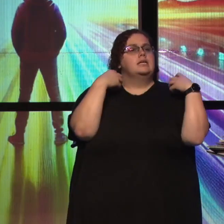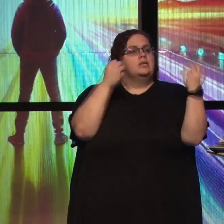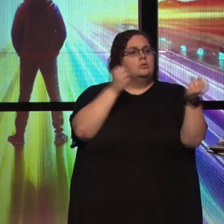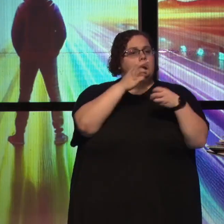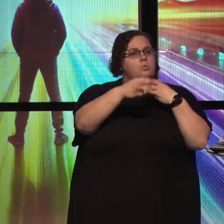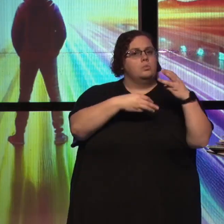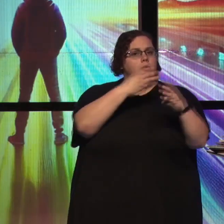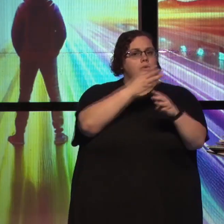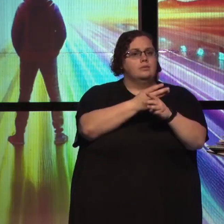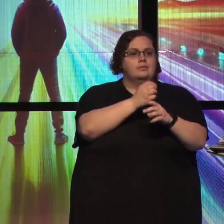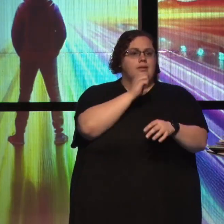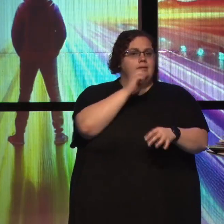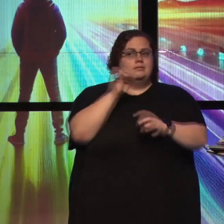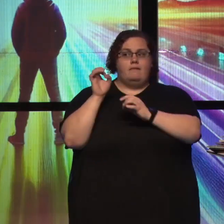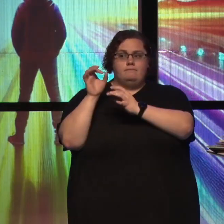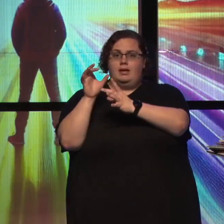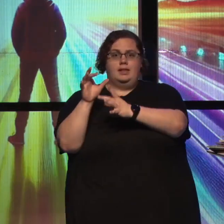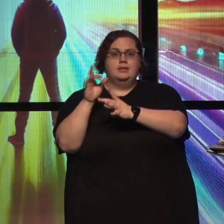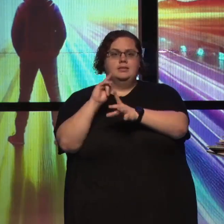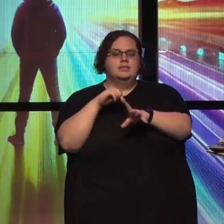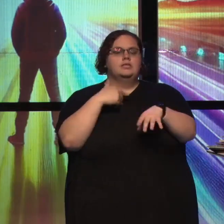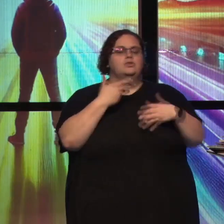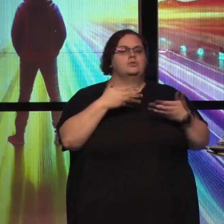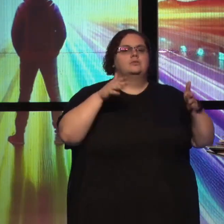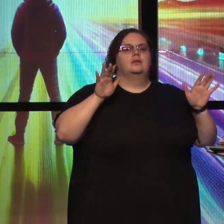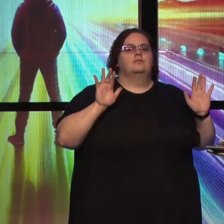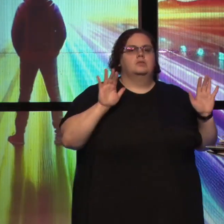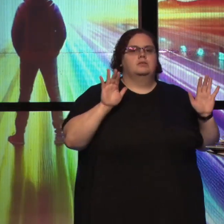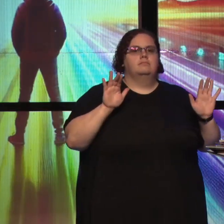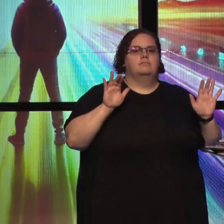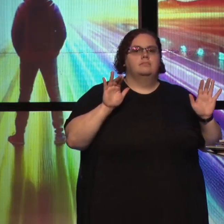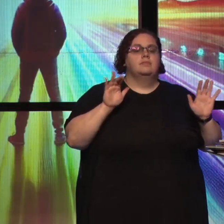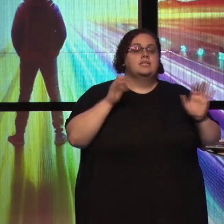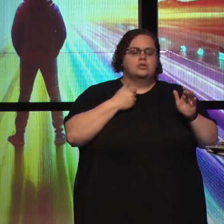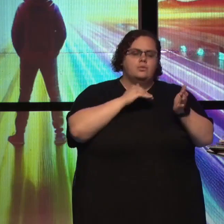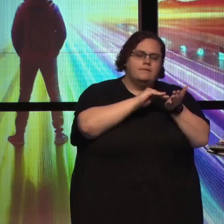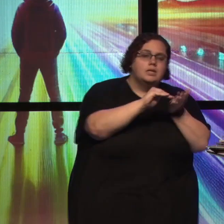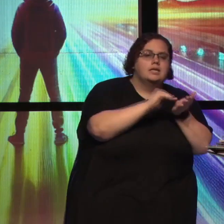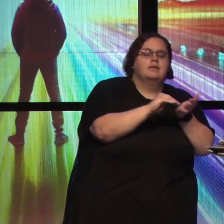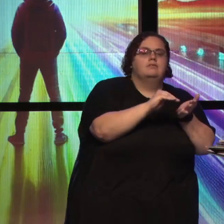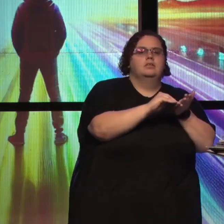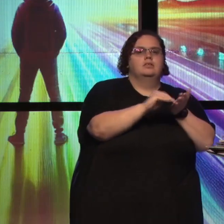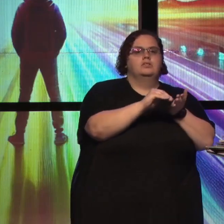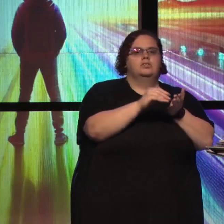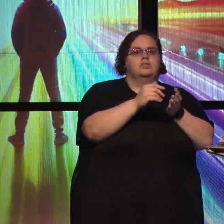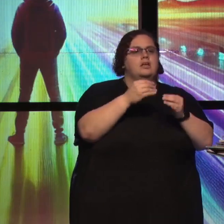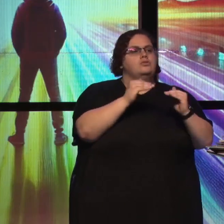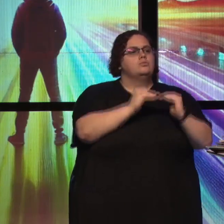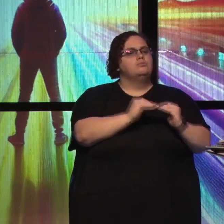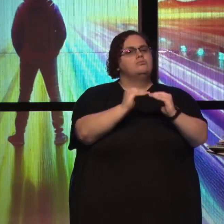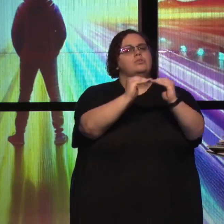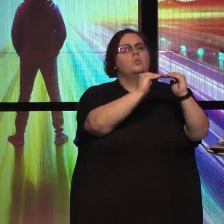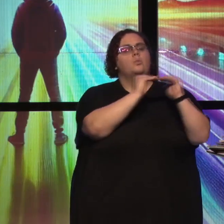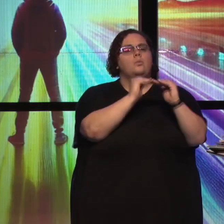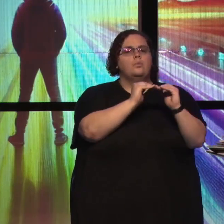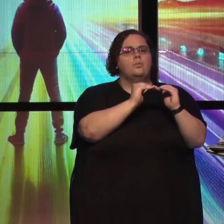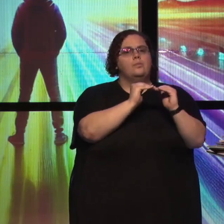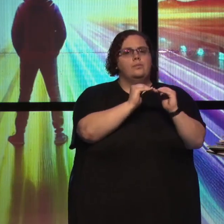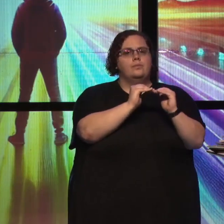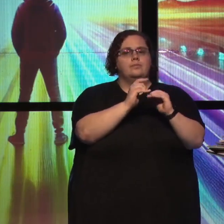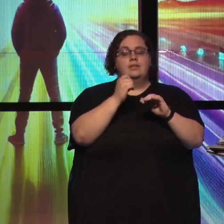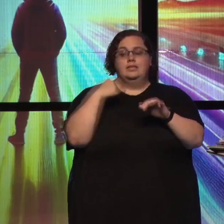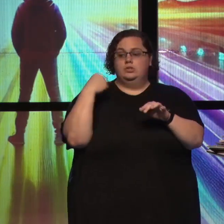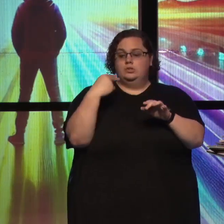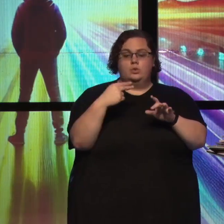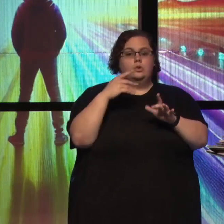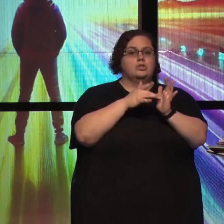it's through sacrifice. It's not through harboring grudges, but it's through forgiveness. It's through justice, not oppression. These were all the things that the historical Jesus